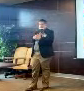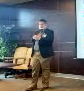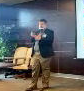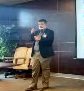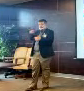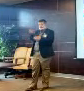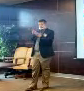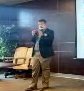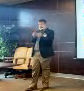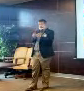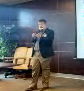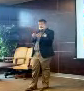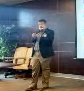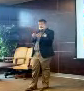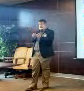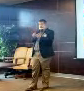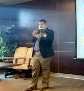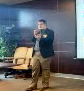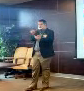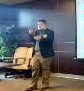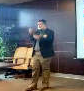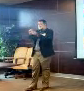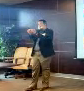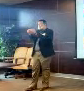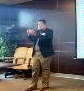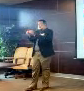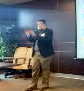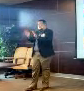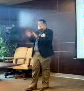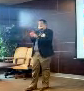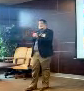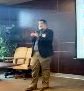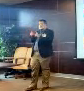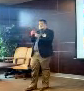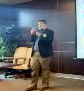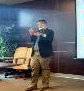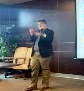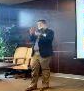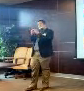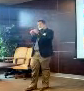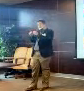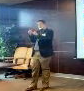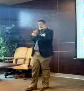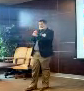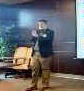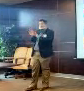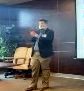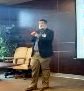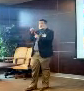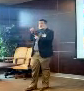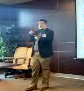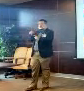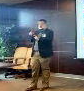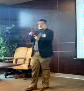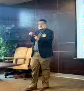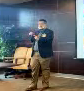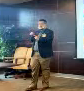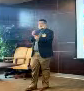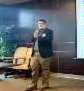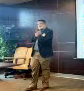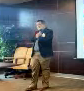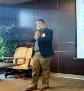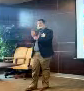these families, this is not a statistic. We provide a lot of statistics, but this is not a statistic. This is a loved